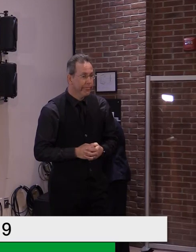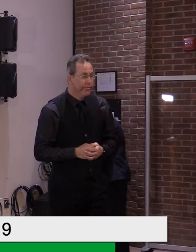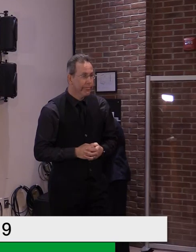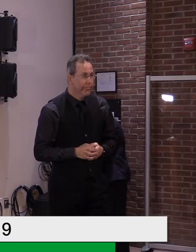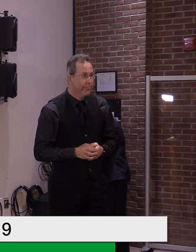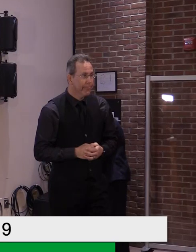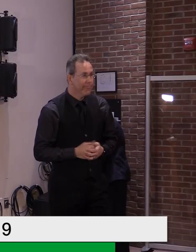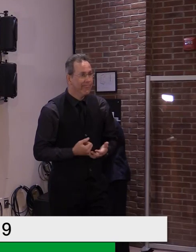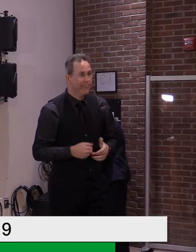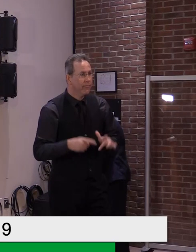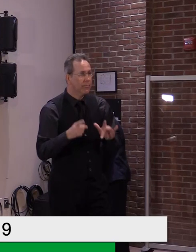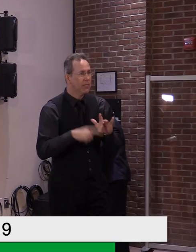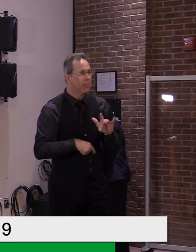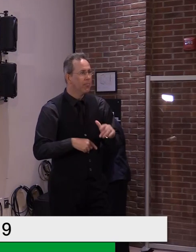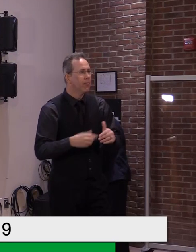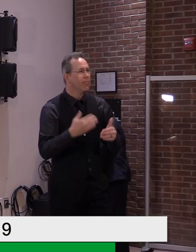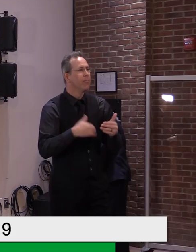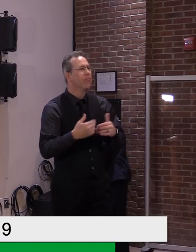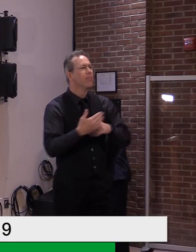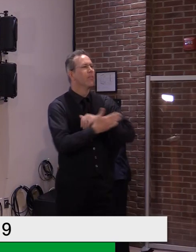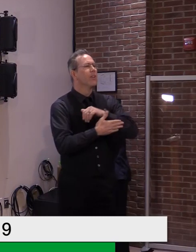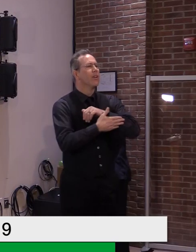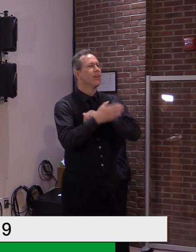Okay, we'll go to Greg, the County Courier.